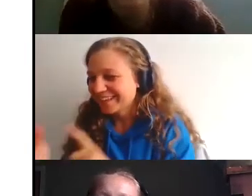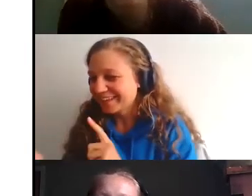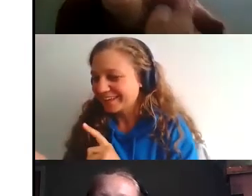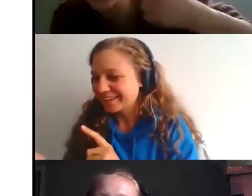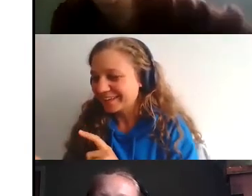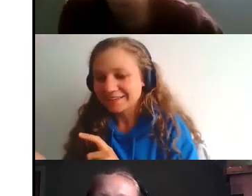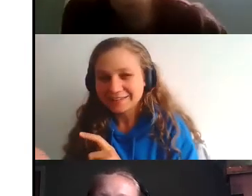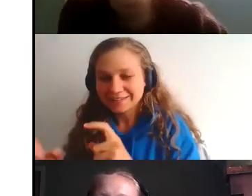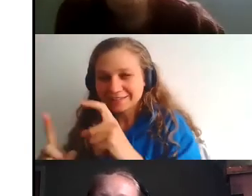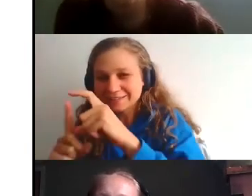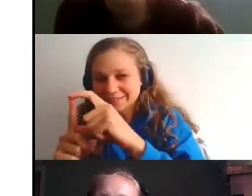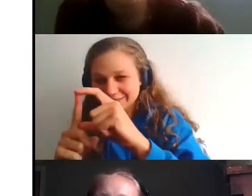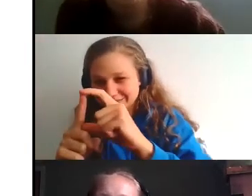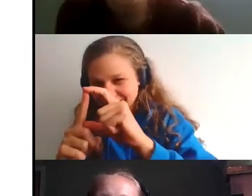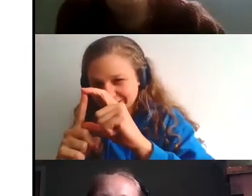Yeah.